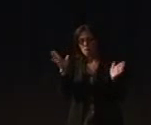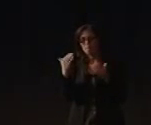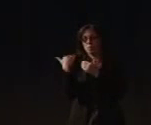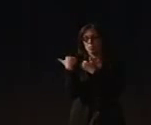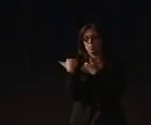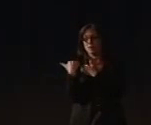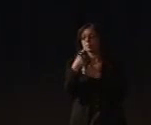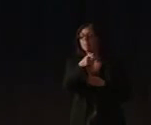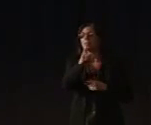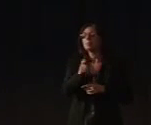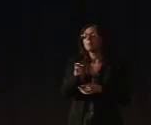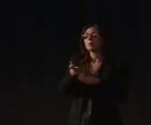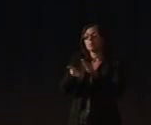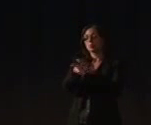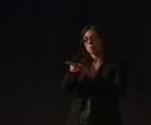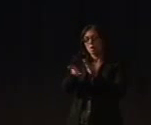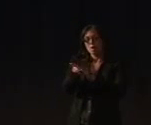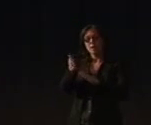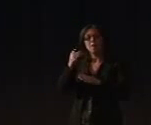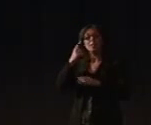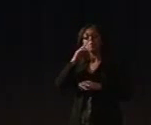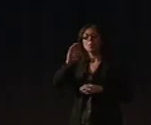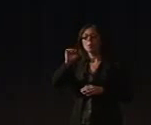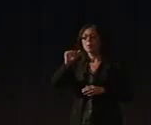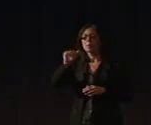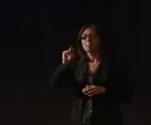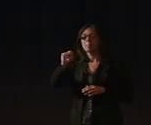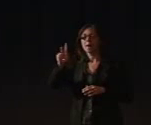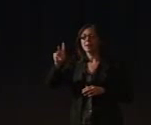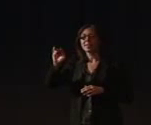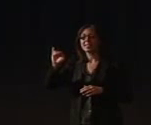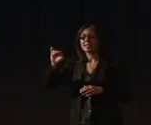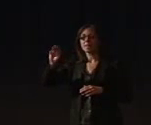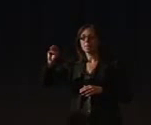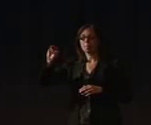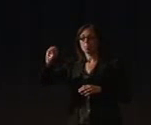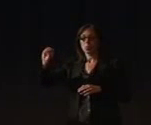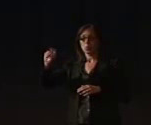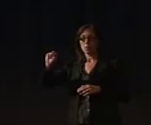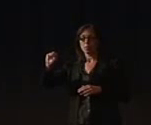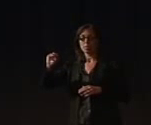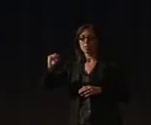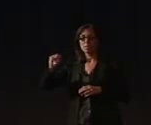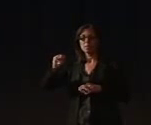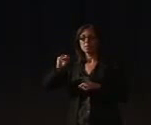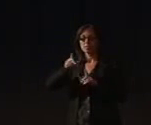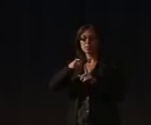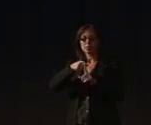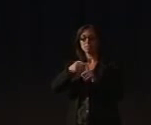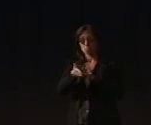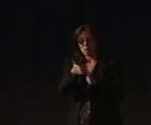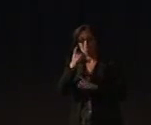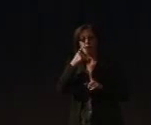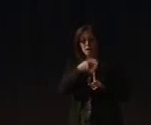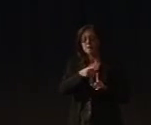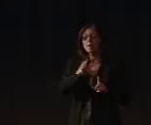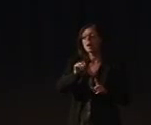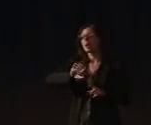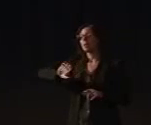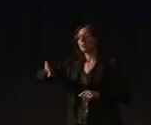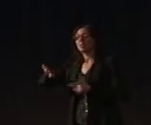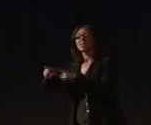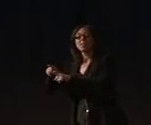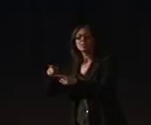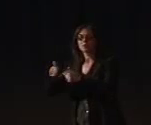the negotiation, and the man on the left standing is the chief negotiator, and they were very busy those